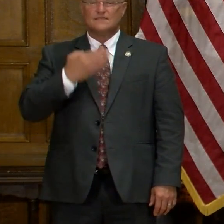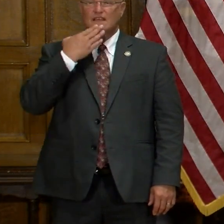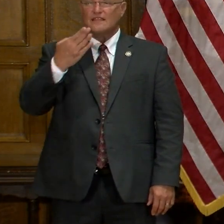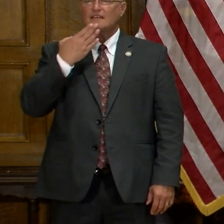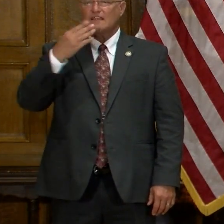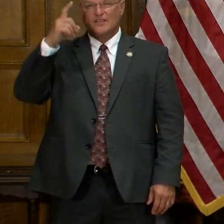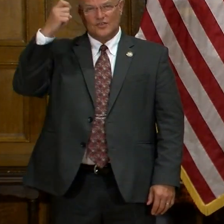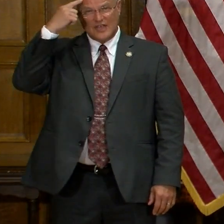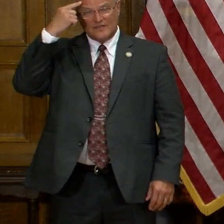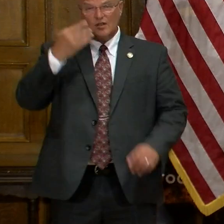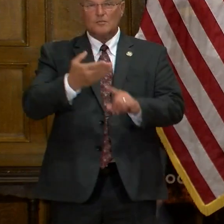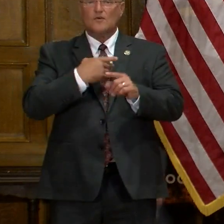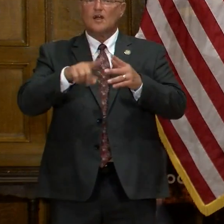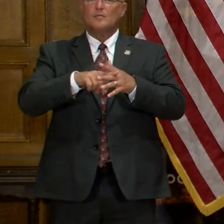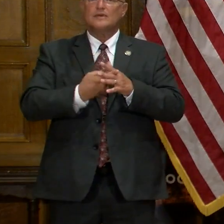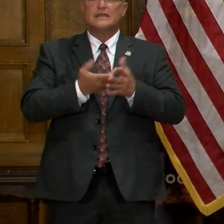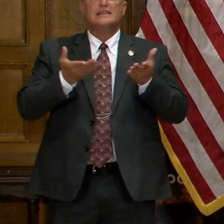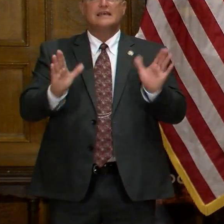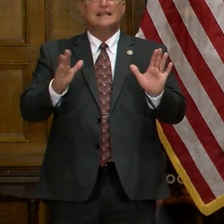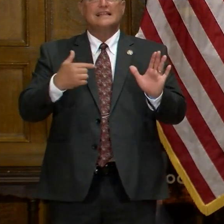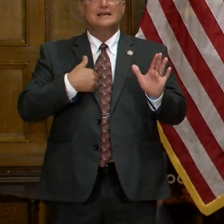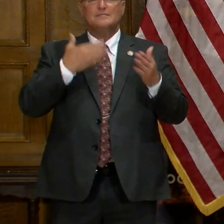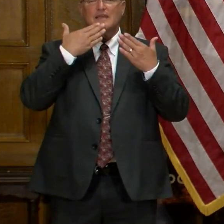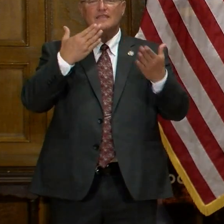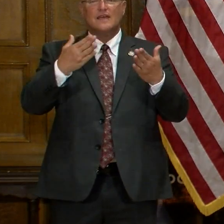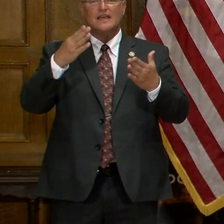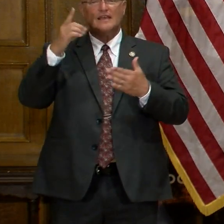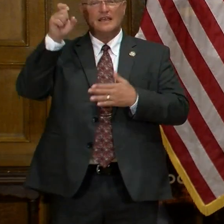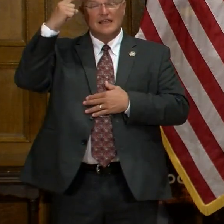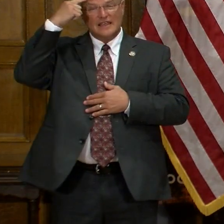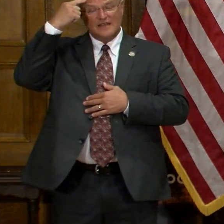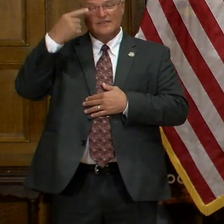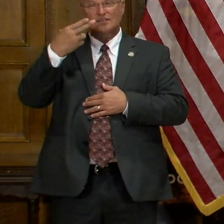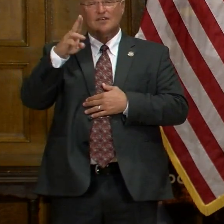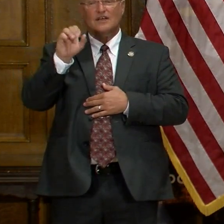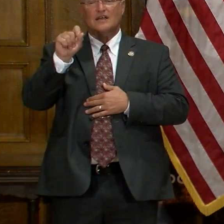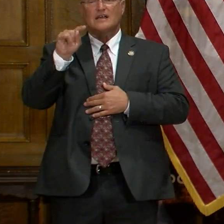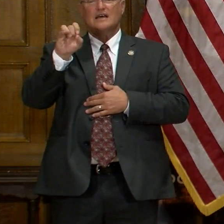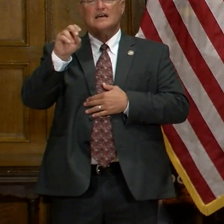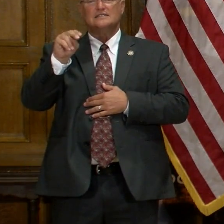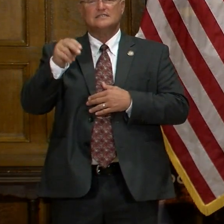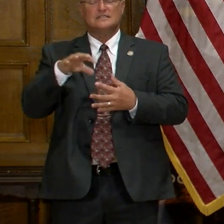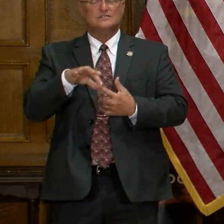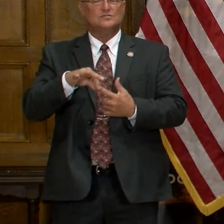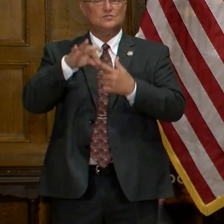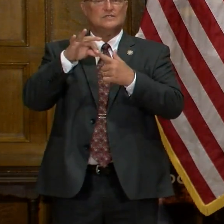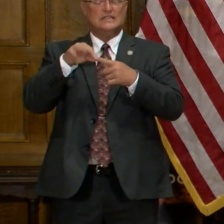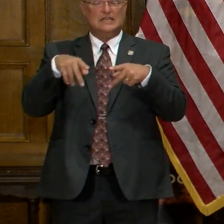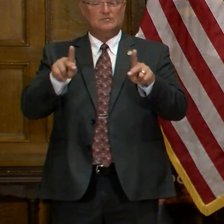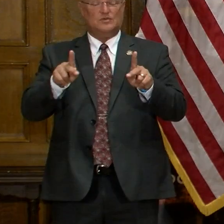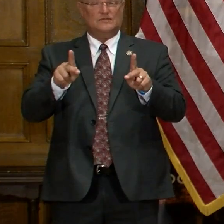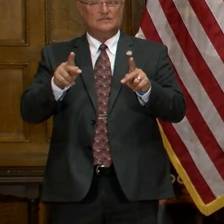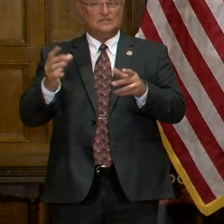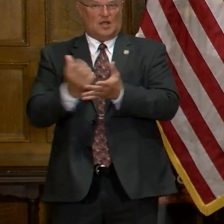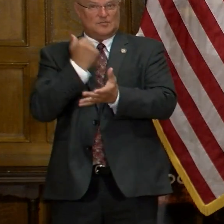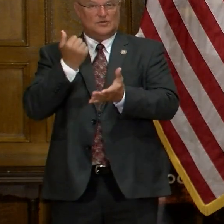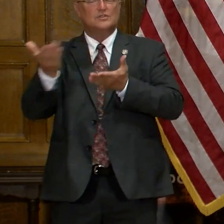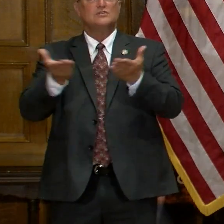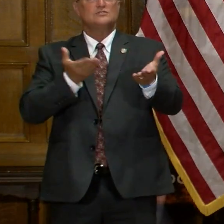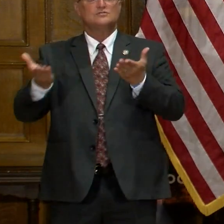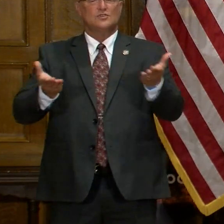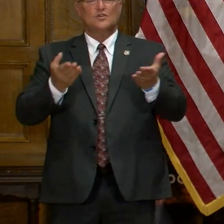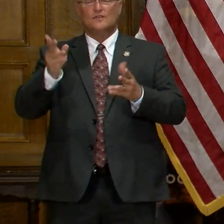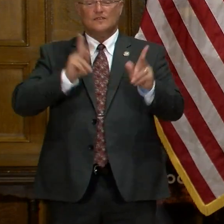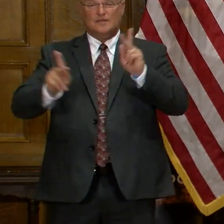Thank you, Governor. Before I begin, let me thank Governor Hutchinson for this unique and privileged opportunity of serving the public